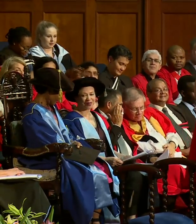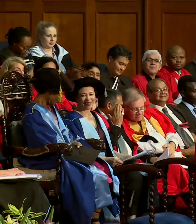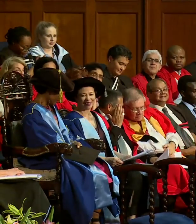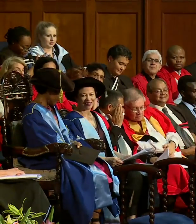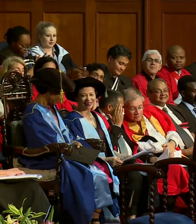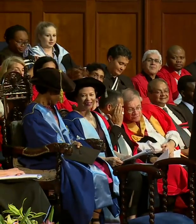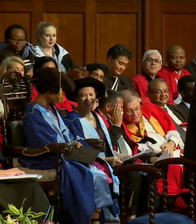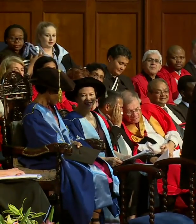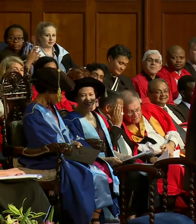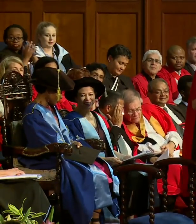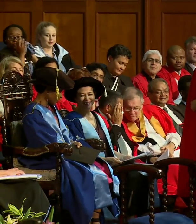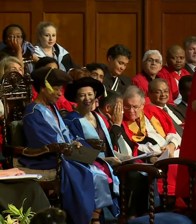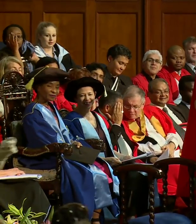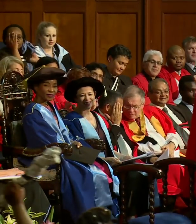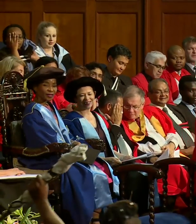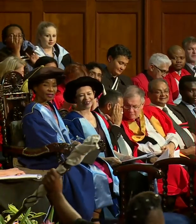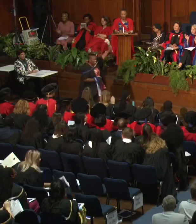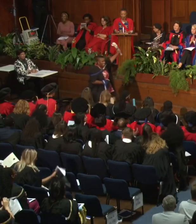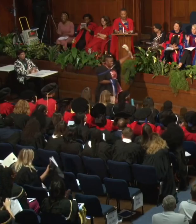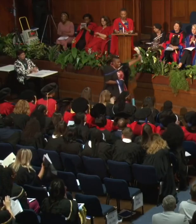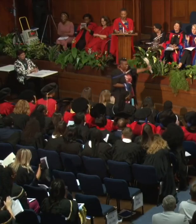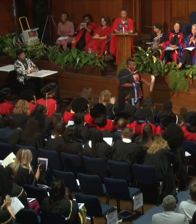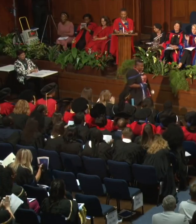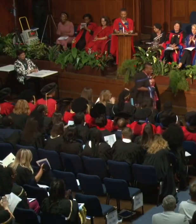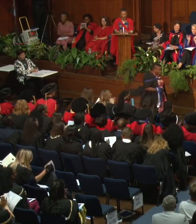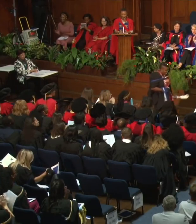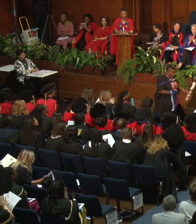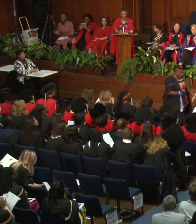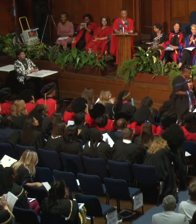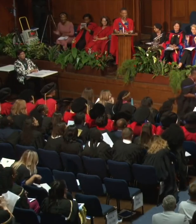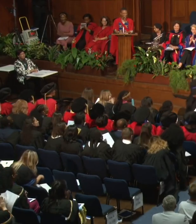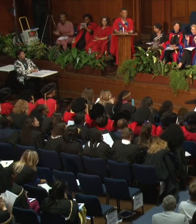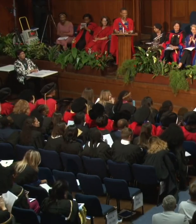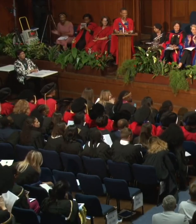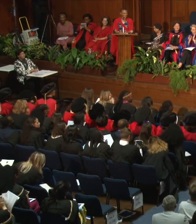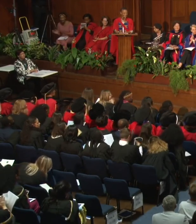Mavis Neliswa Sange Sampi Munelwa.